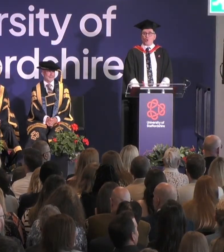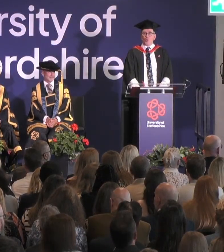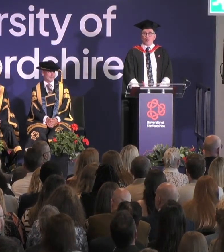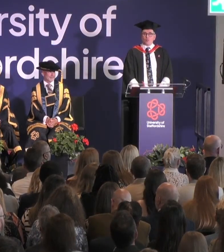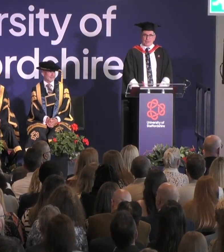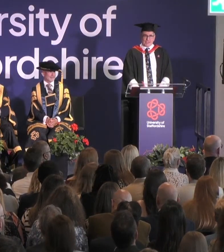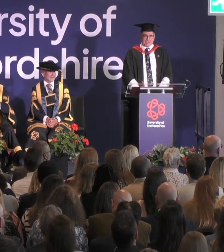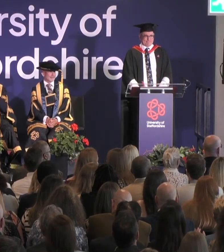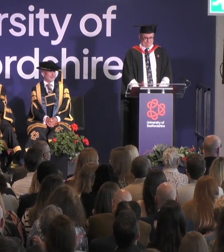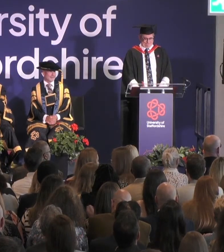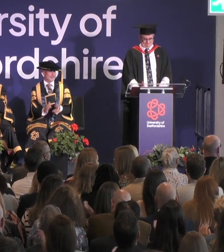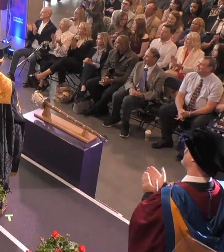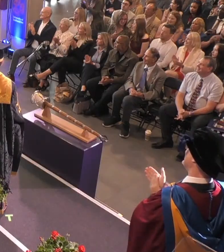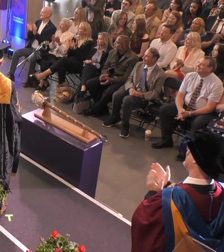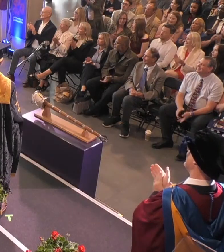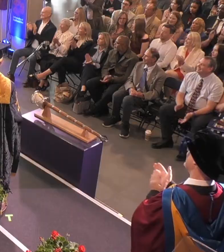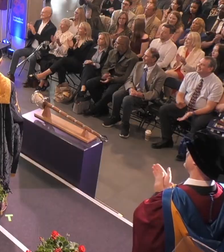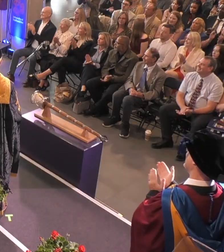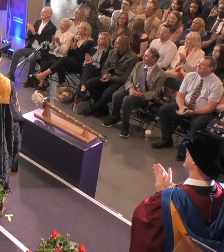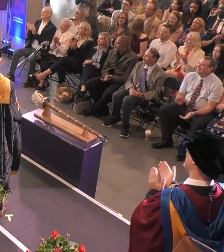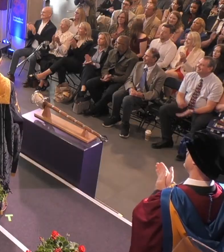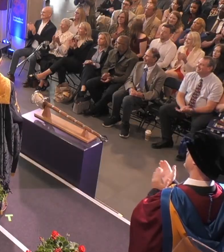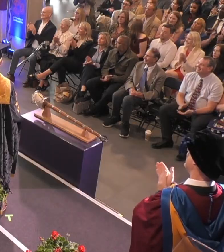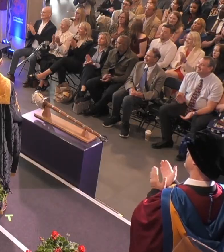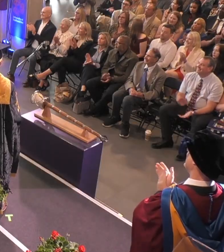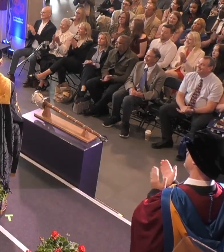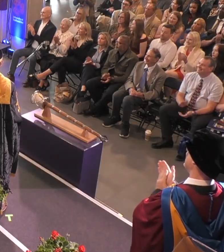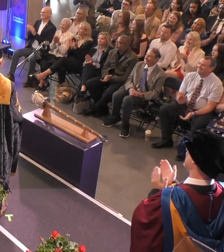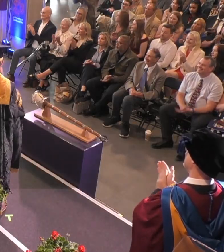Megan Walby.